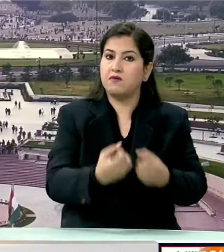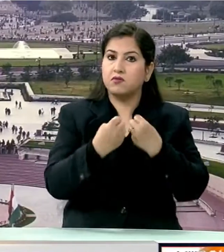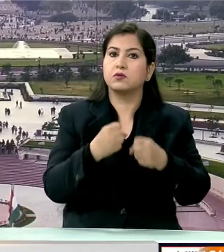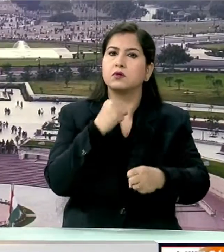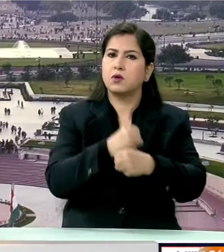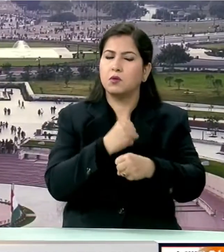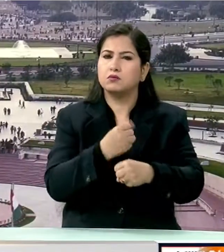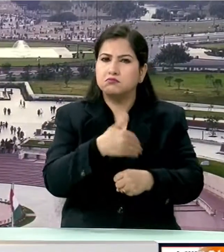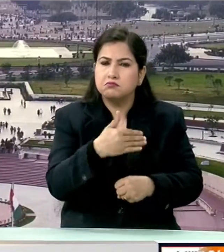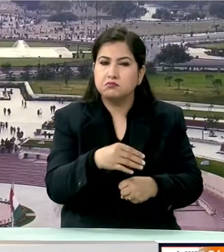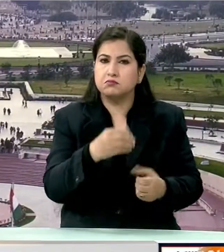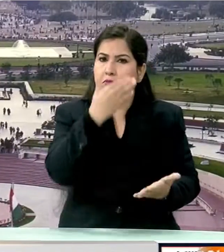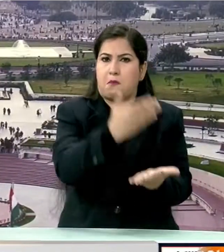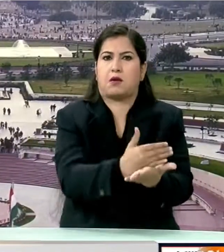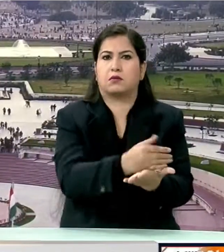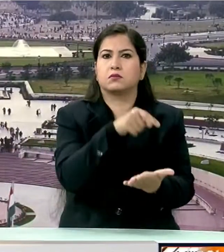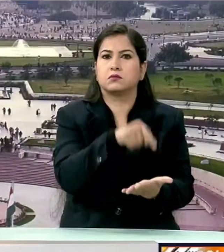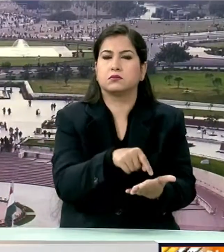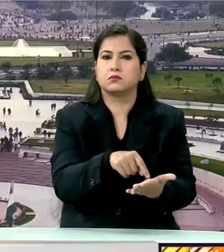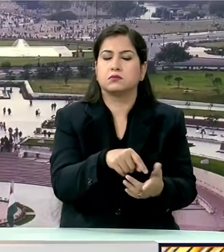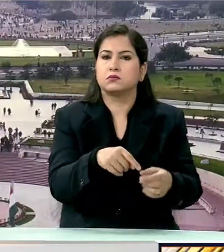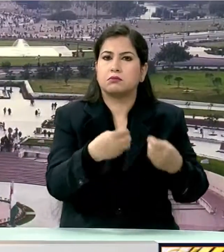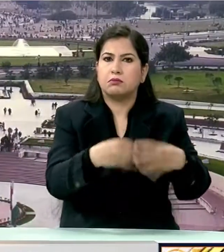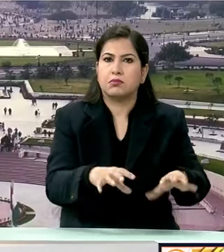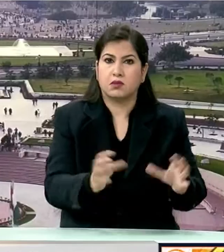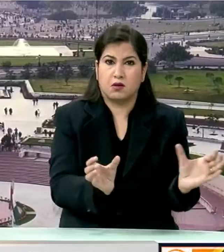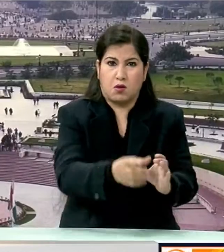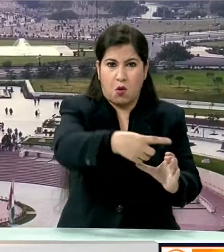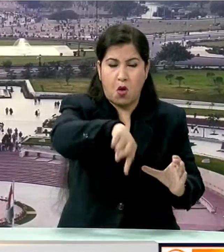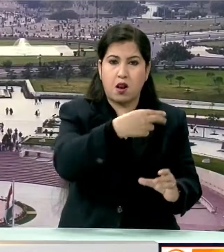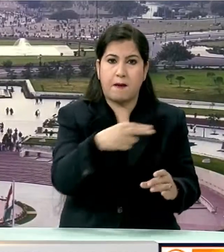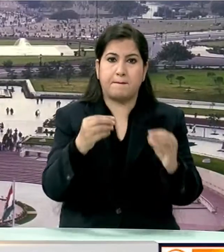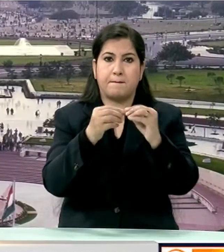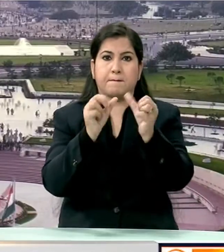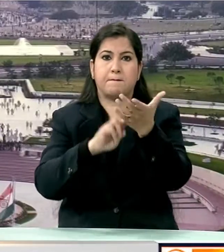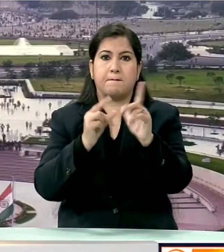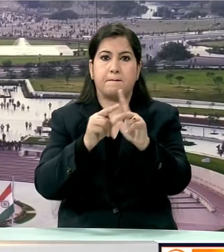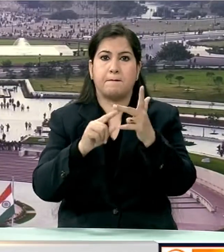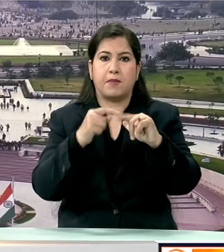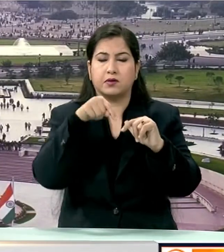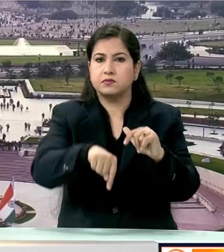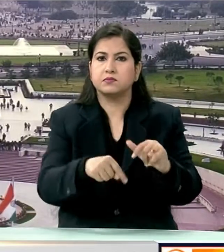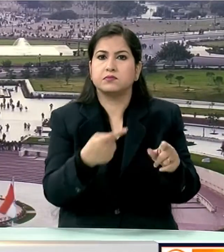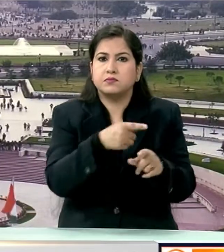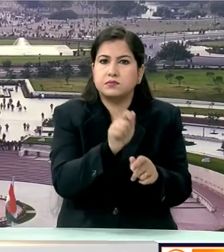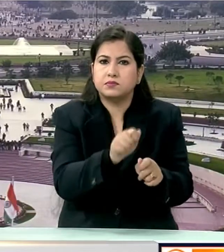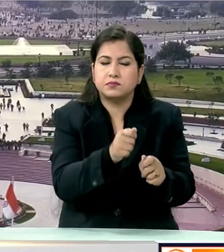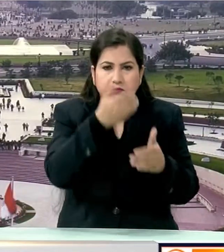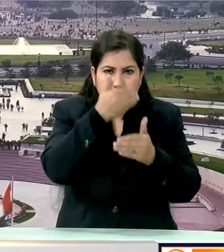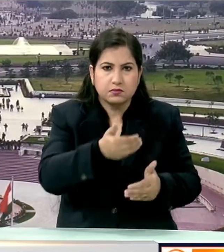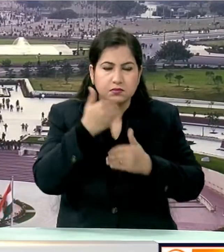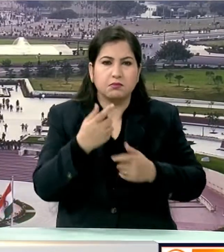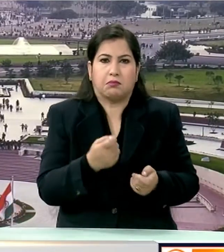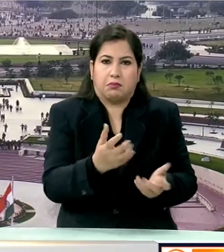government attributes to bandits, a loose term for gangs of outlaws carrying out robberies and